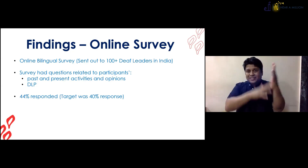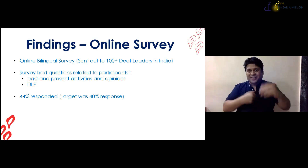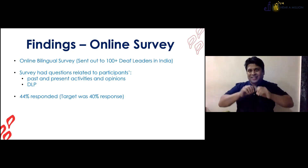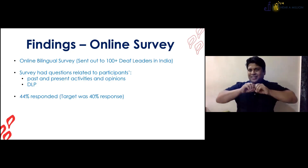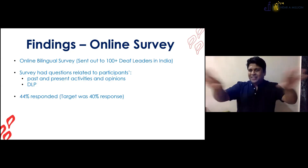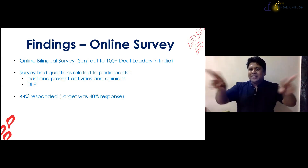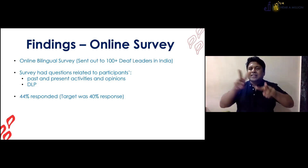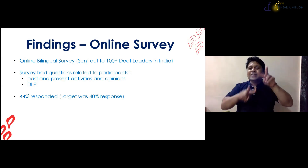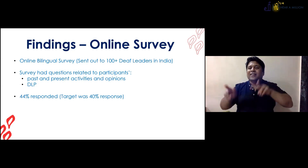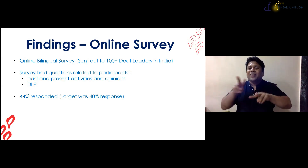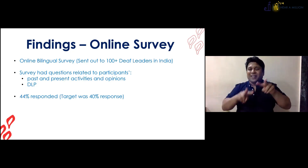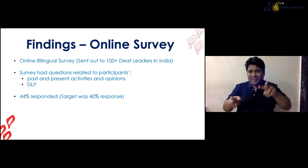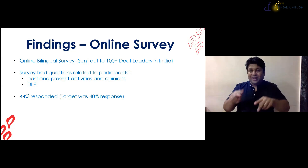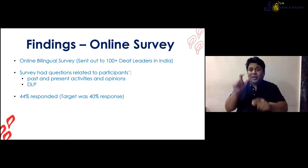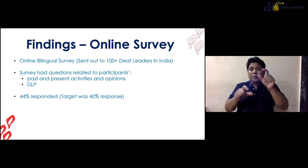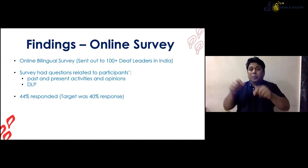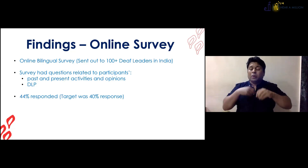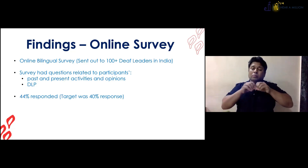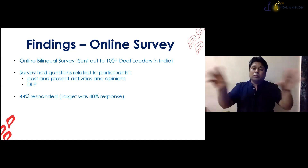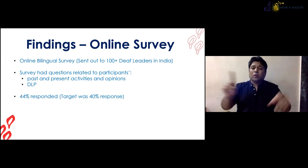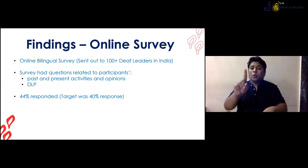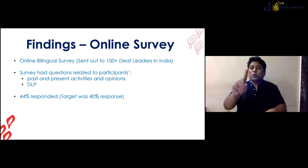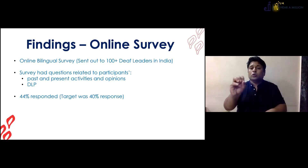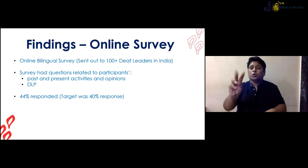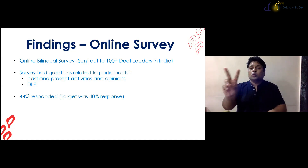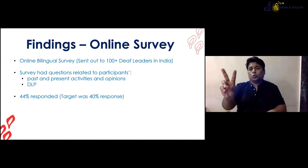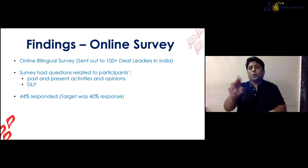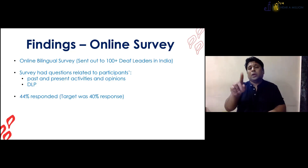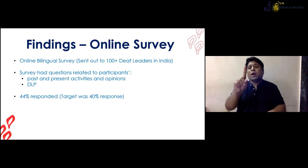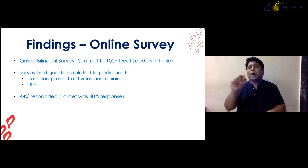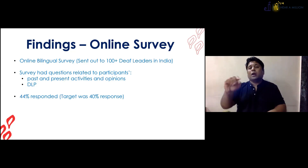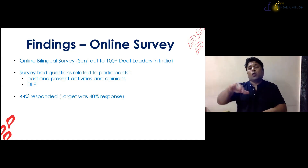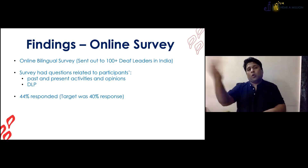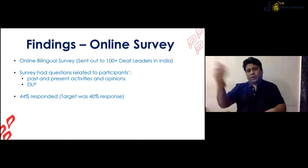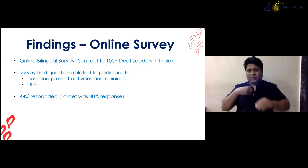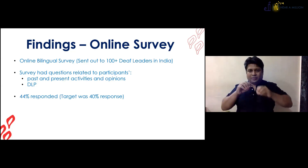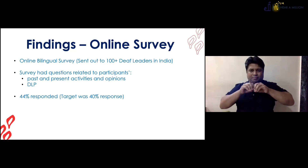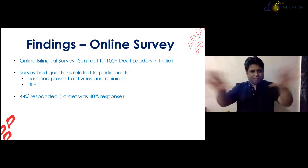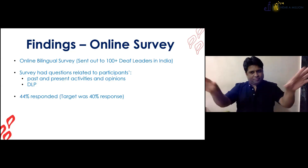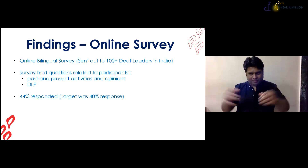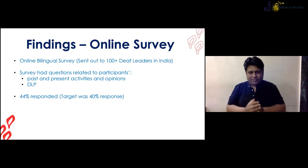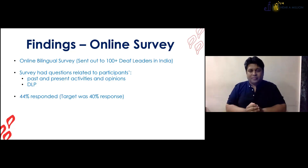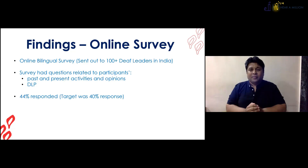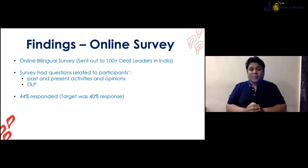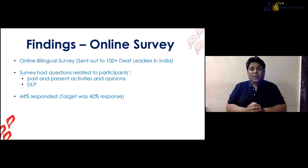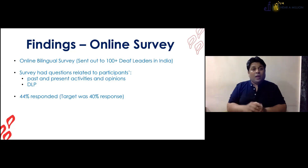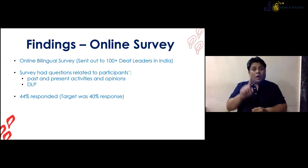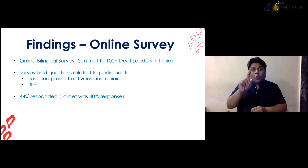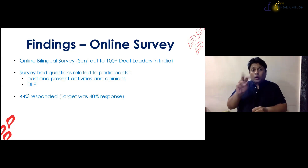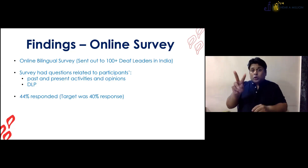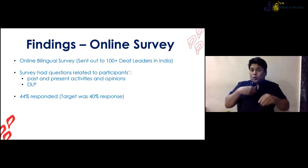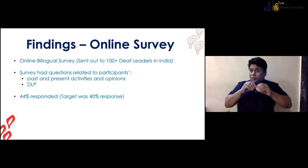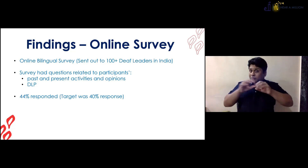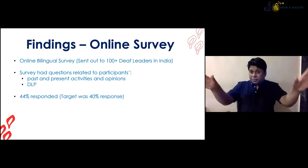Findings on the online survey, we had asked, we had sent the survey to 102 people,